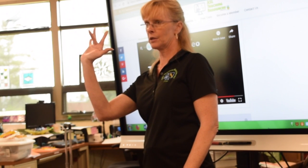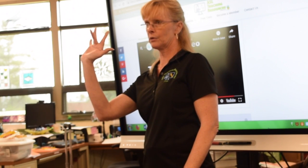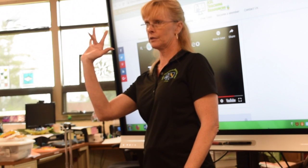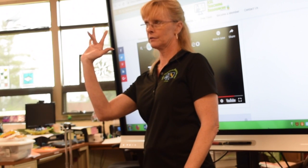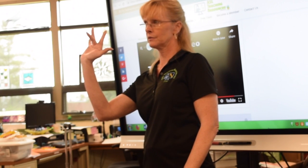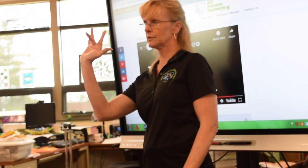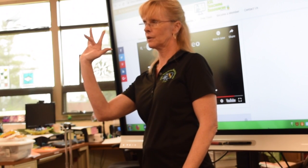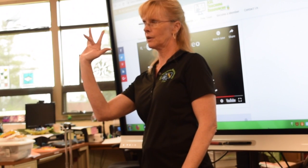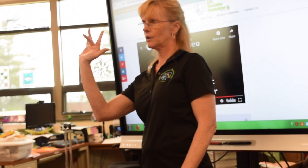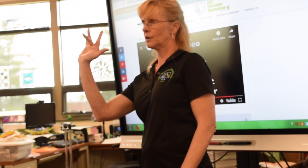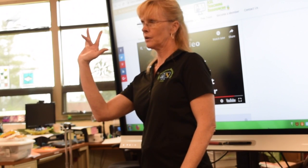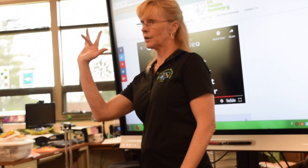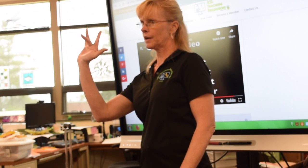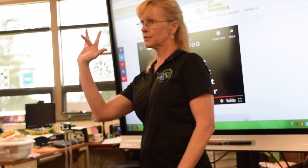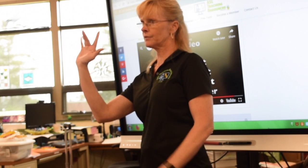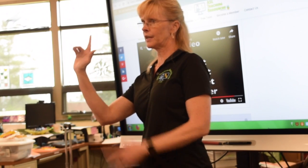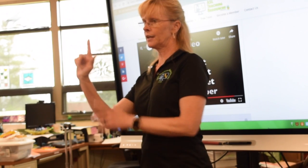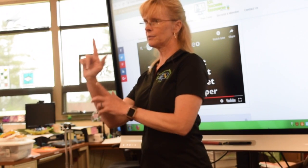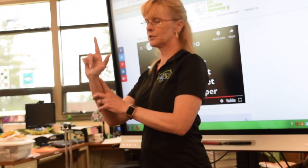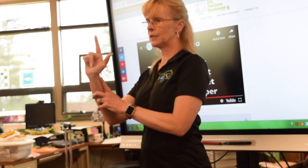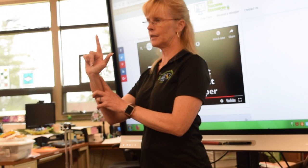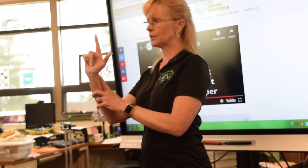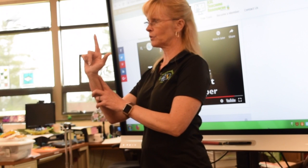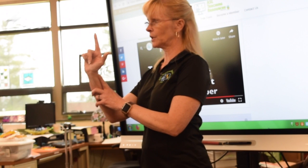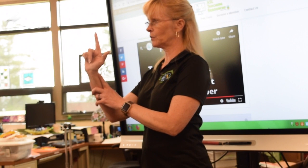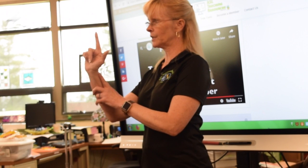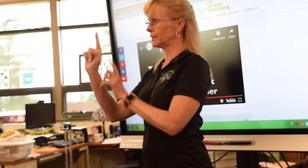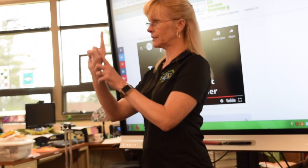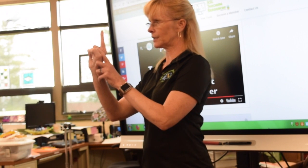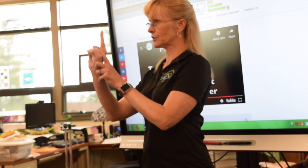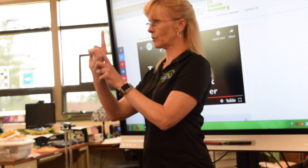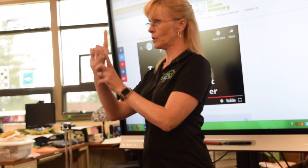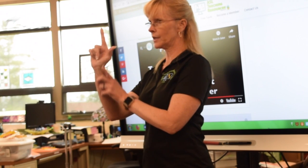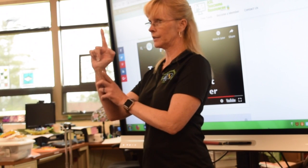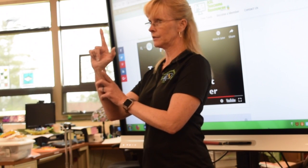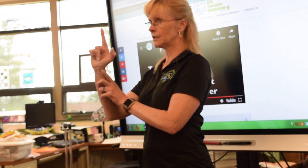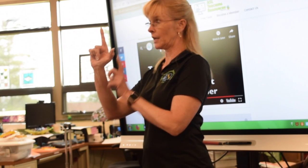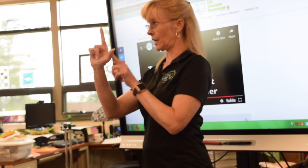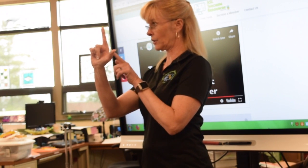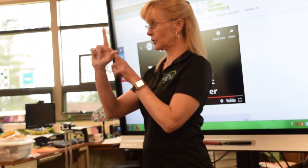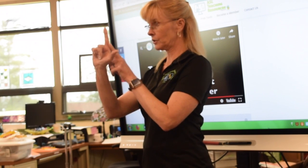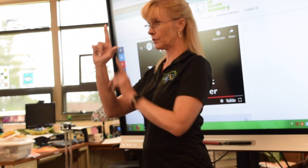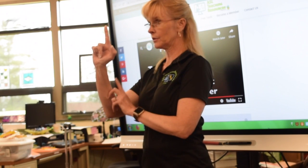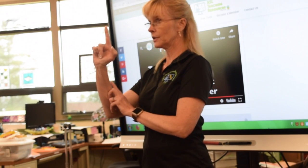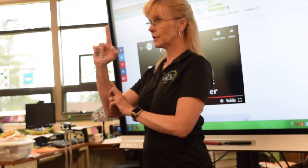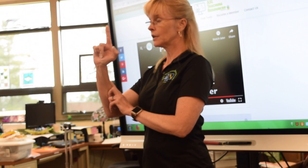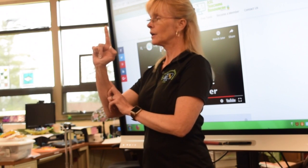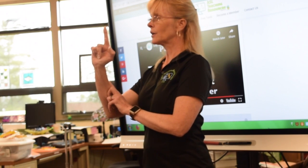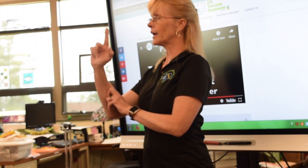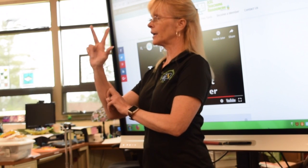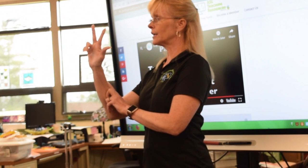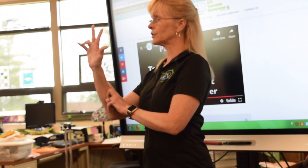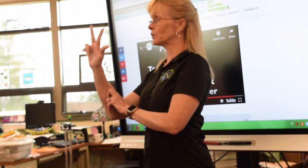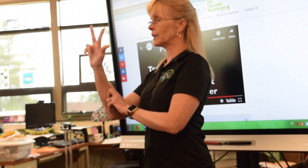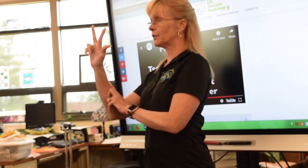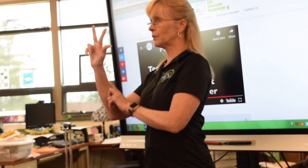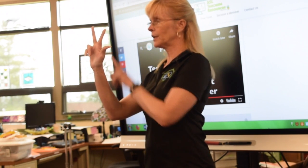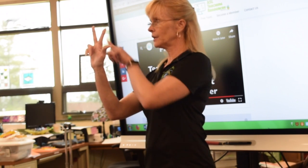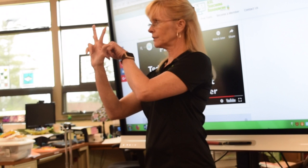one. Okay, so if that helps, so again, 21, there's our 1 and our 2. Okay, and 23, we